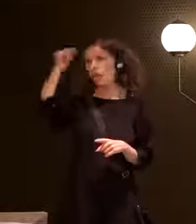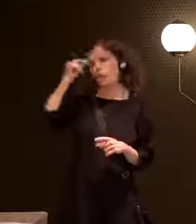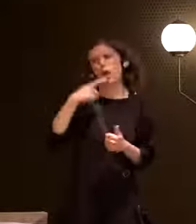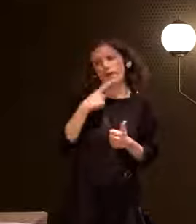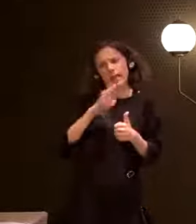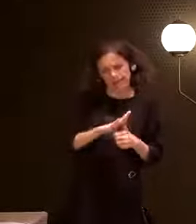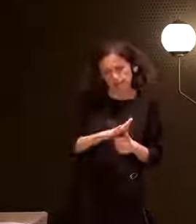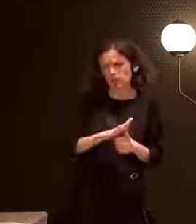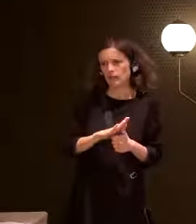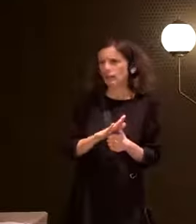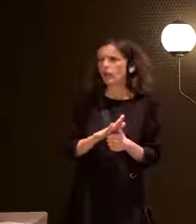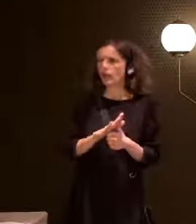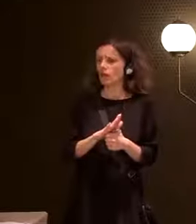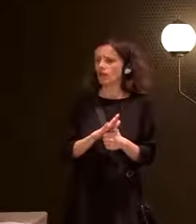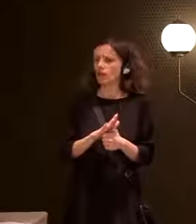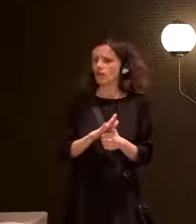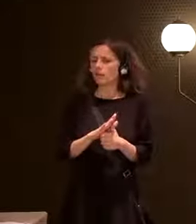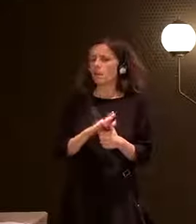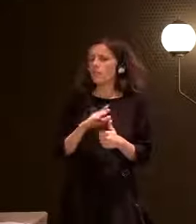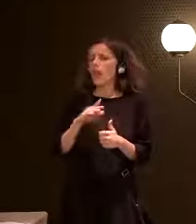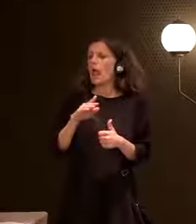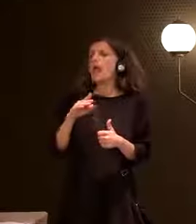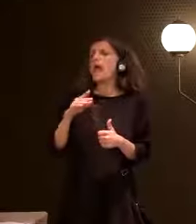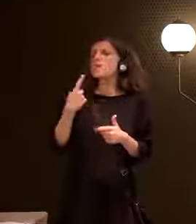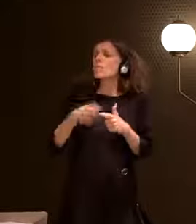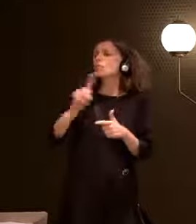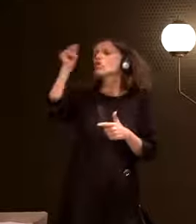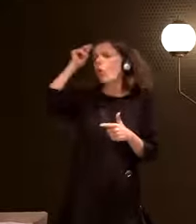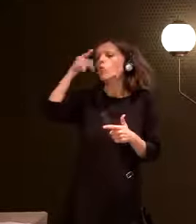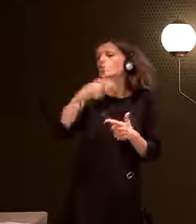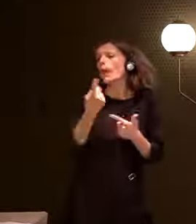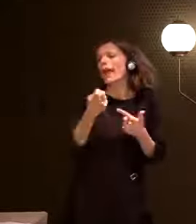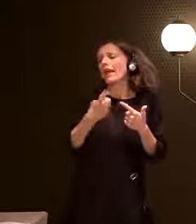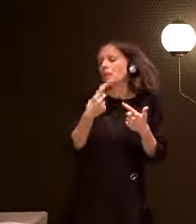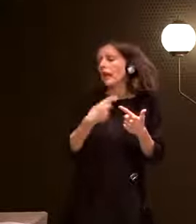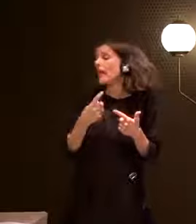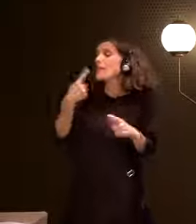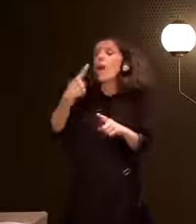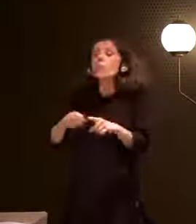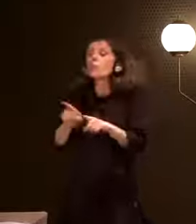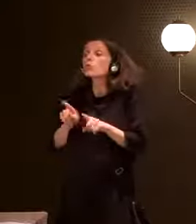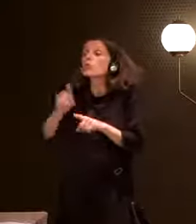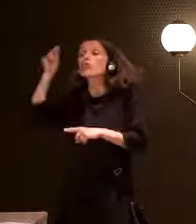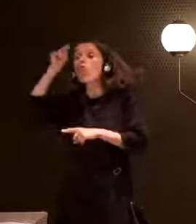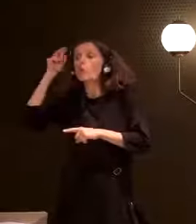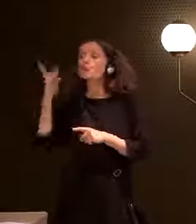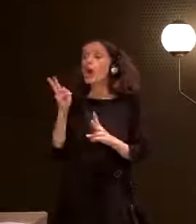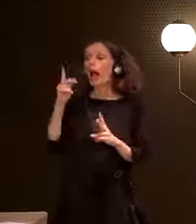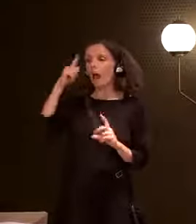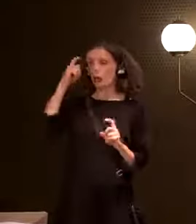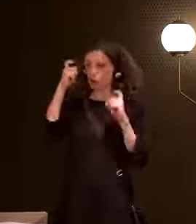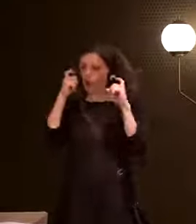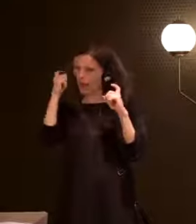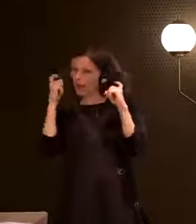also thinking skills, whether it's critical thinking skills or creative thinking skills. They will be able to develop